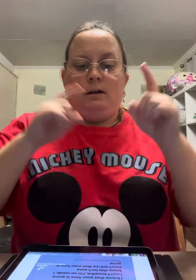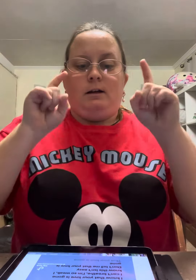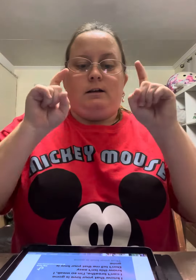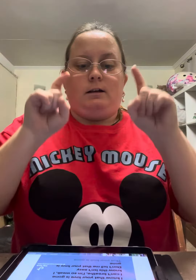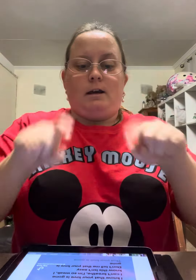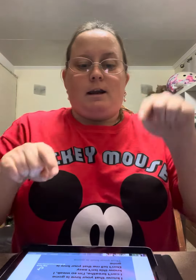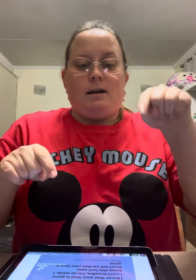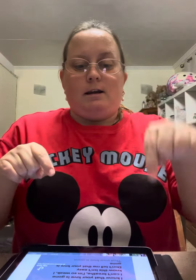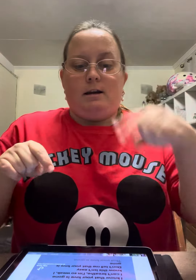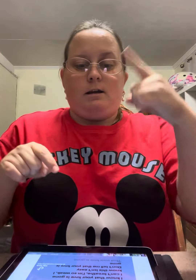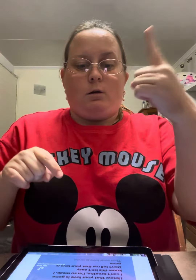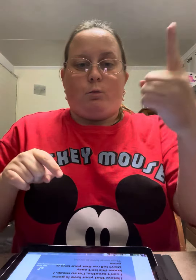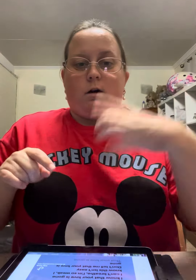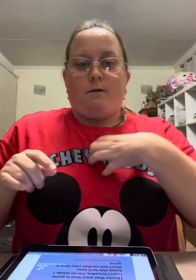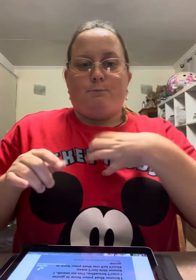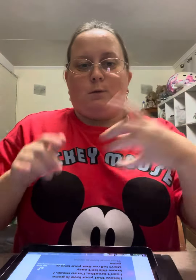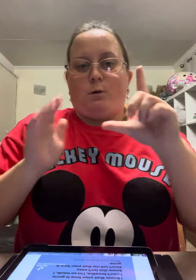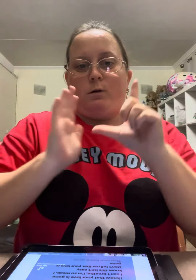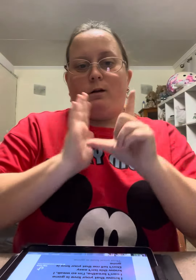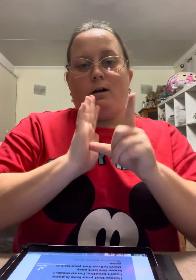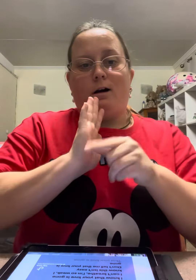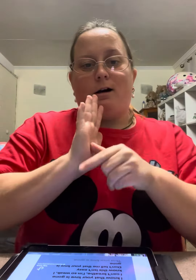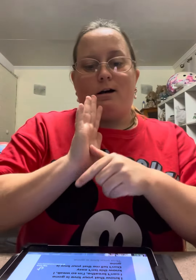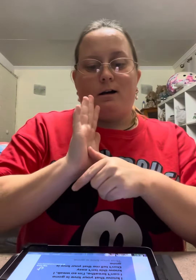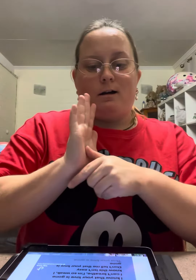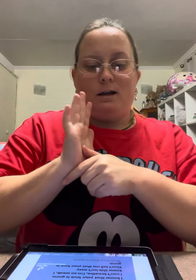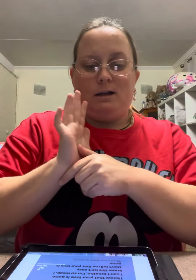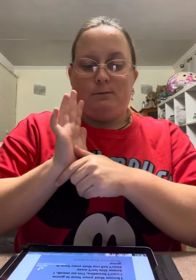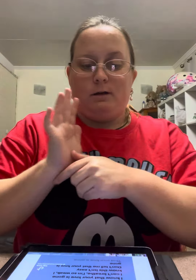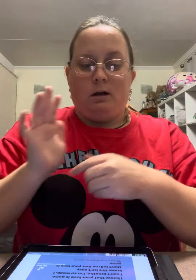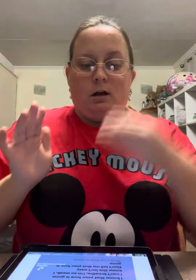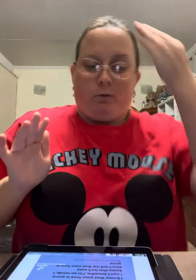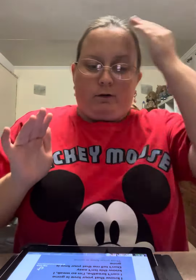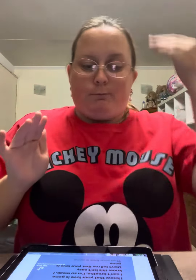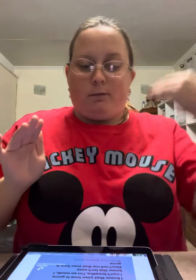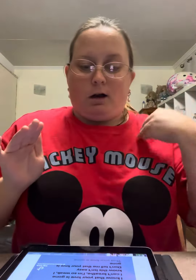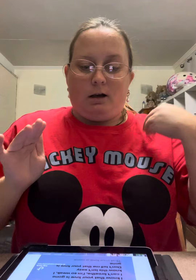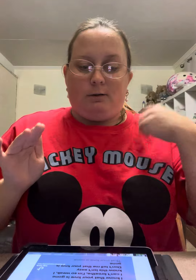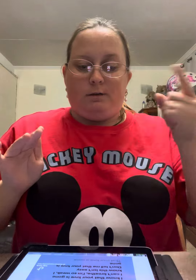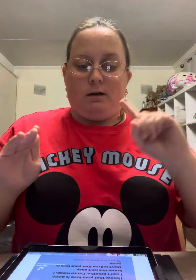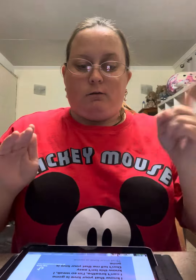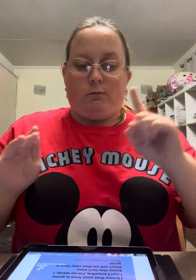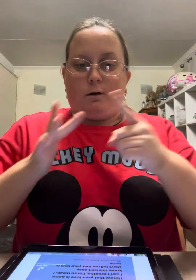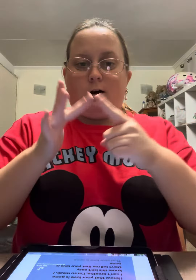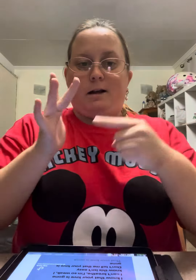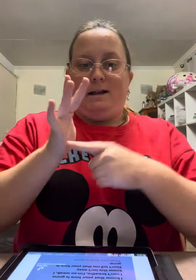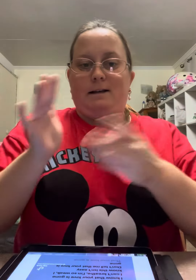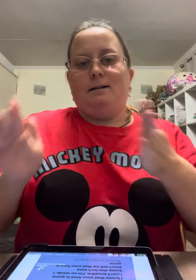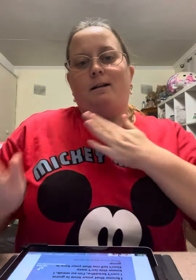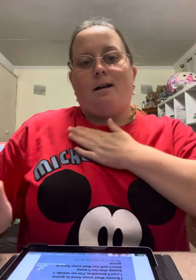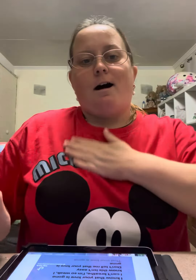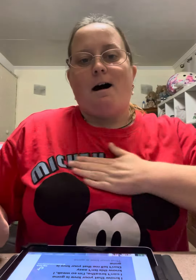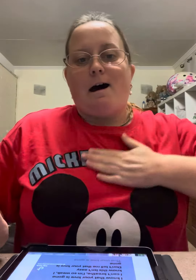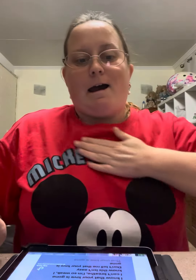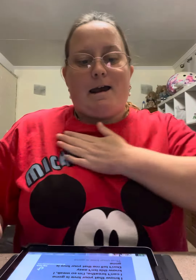tonight. Stay here one more time. Remind me what it's